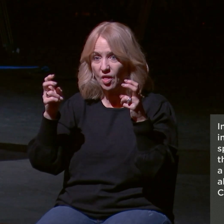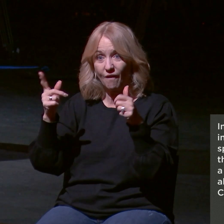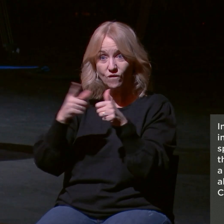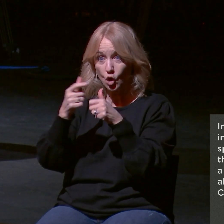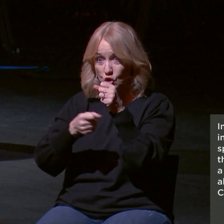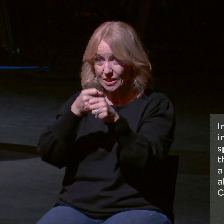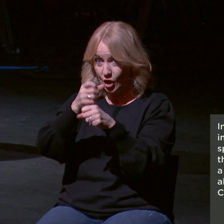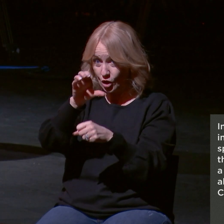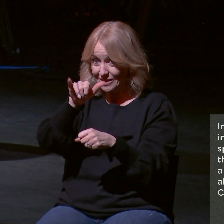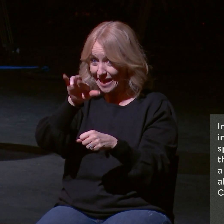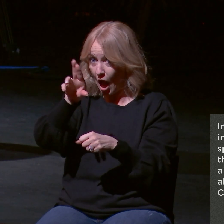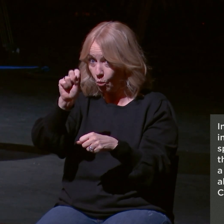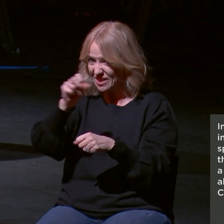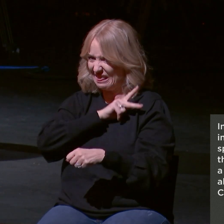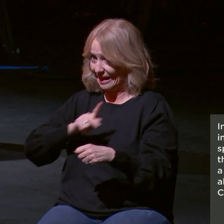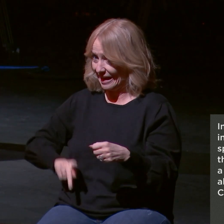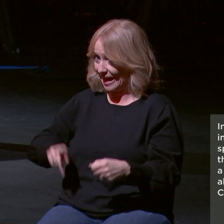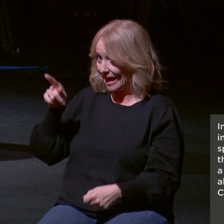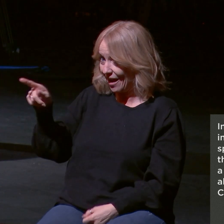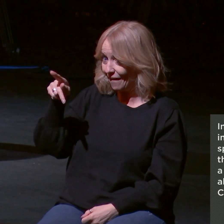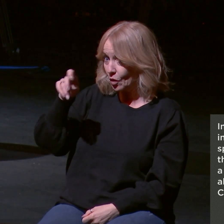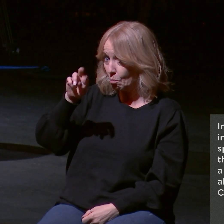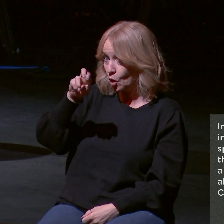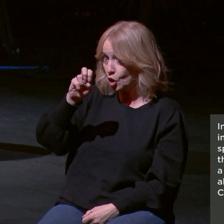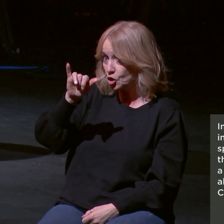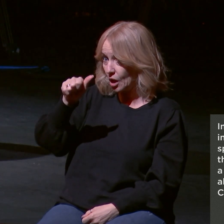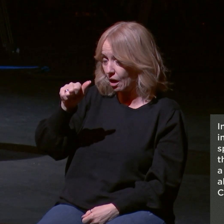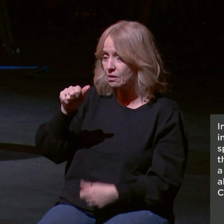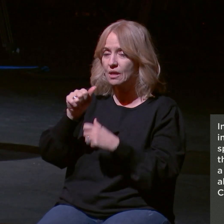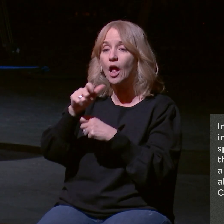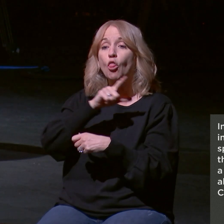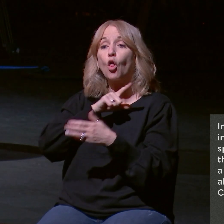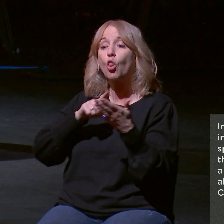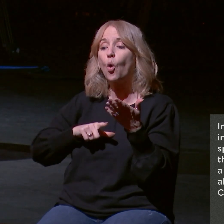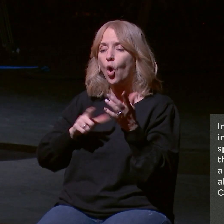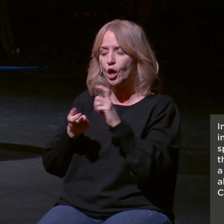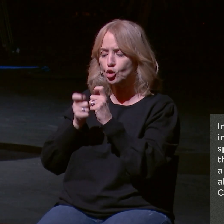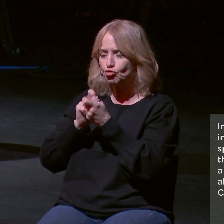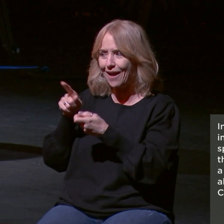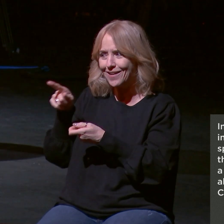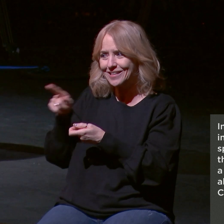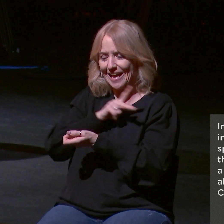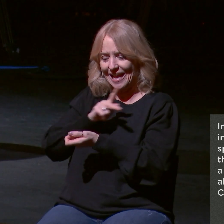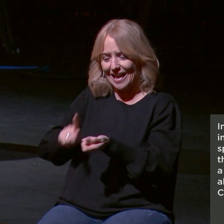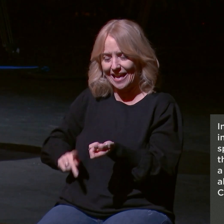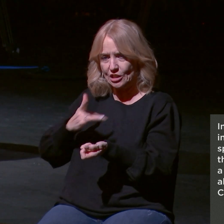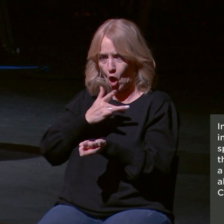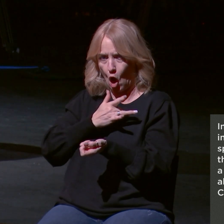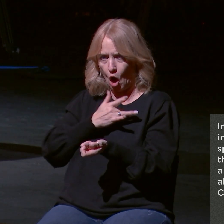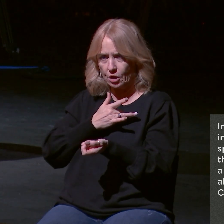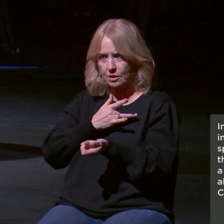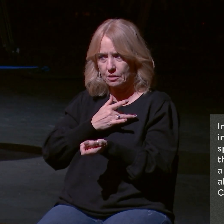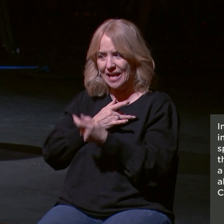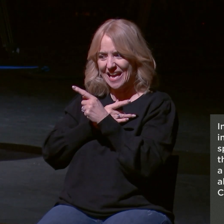fulfill the word of the Lord spoken by Jeremiah, the Lord moved the heart of Cyrus, king of Persia, to make a proclamation throughout his